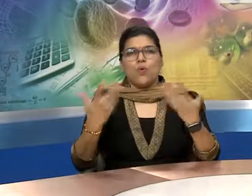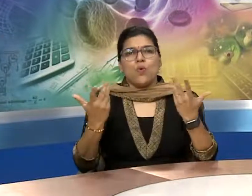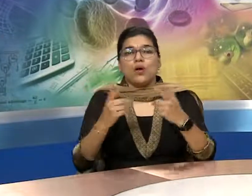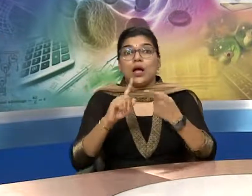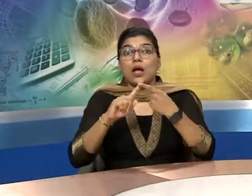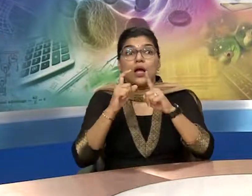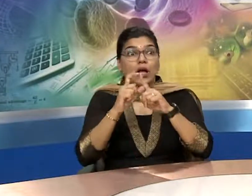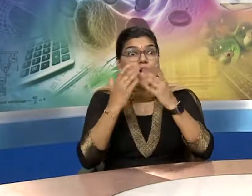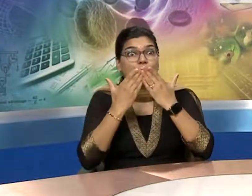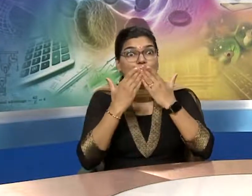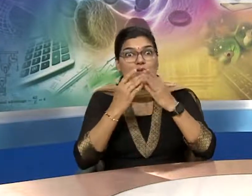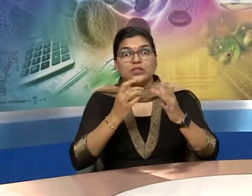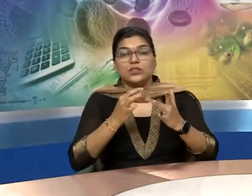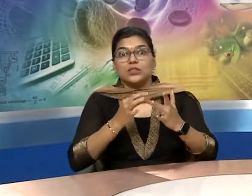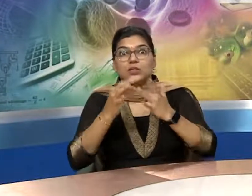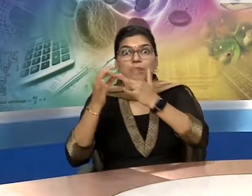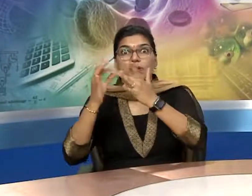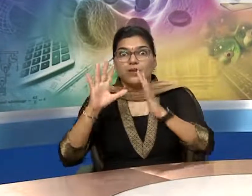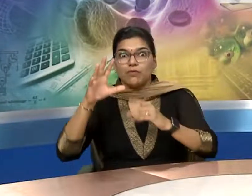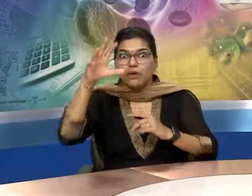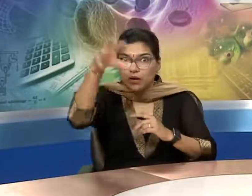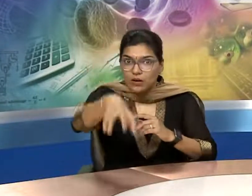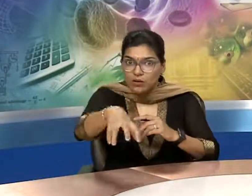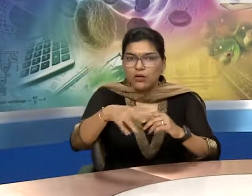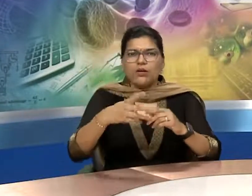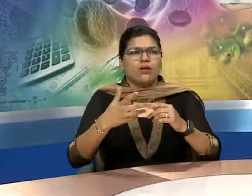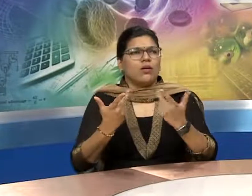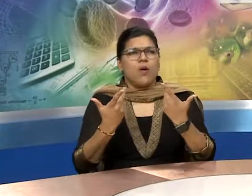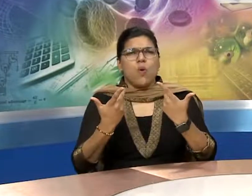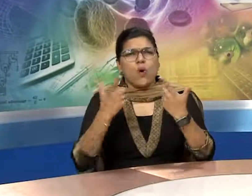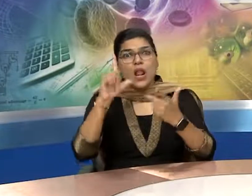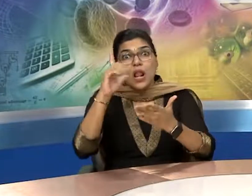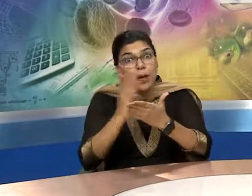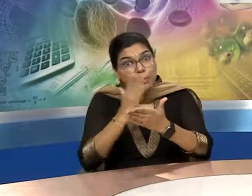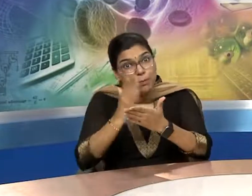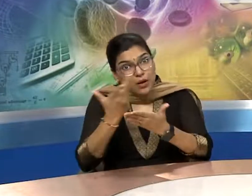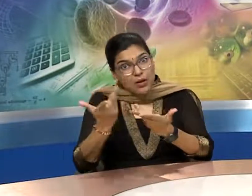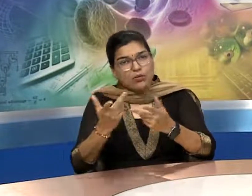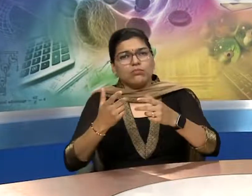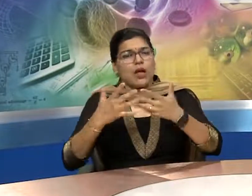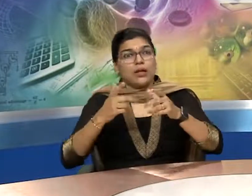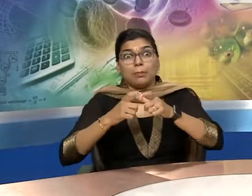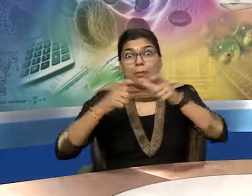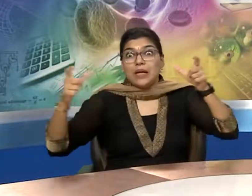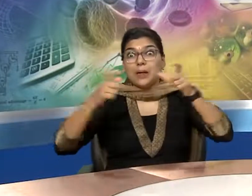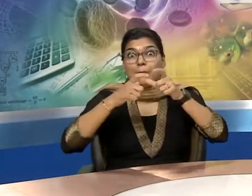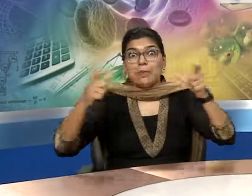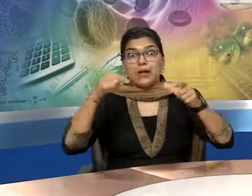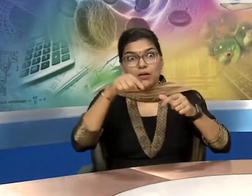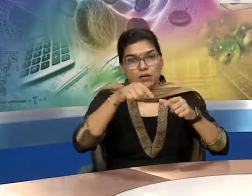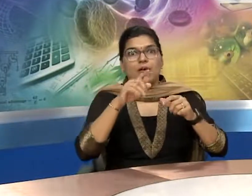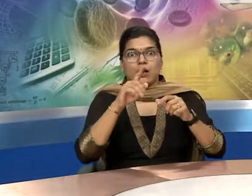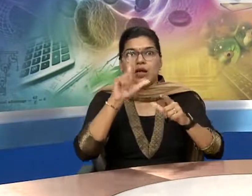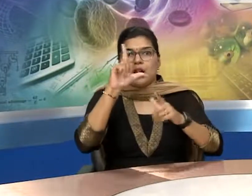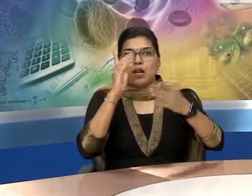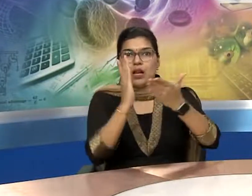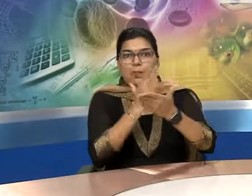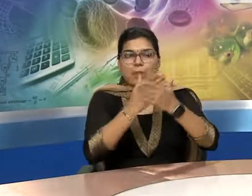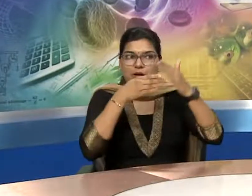It can be any school, any university, any special place. It can be small or